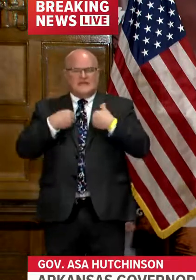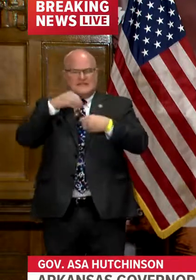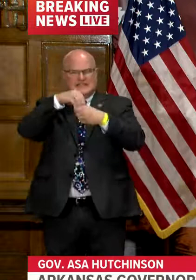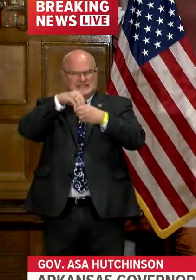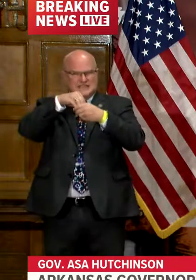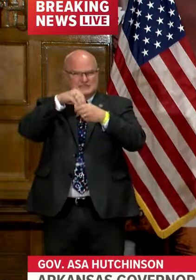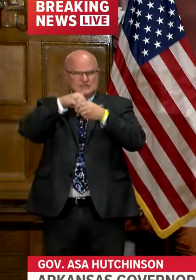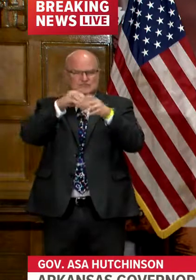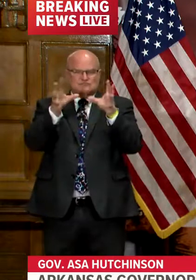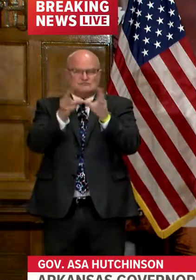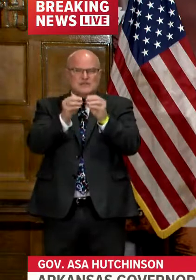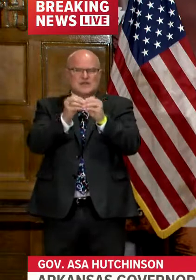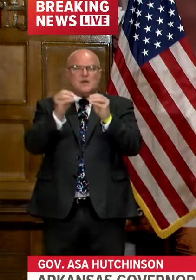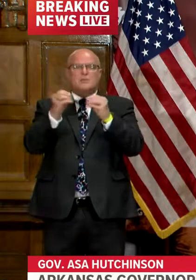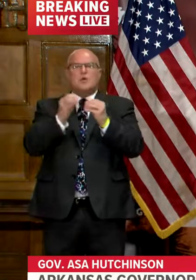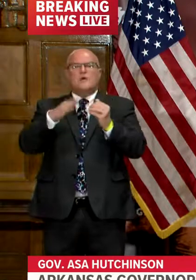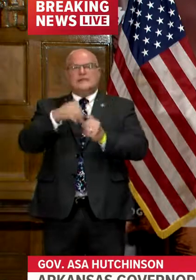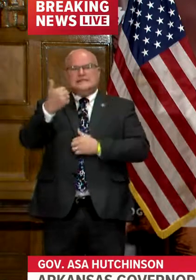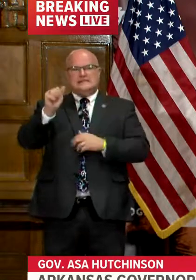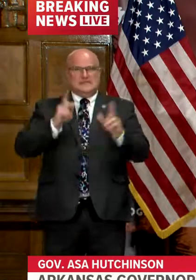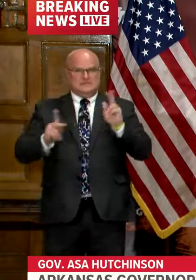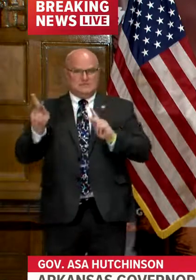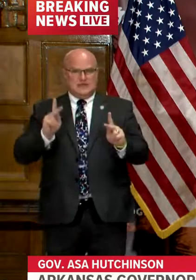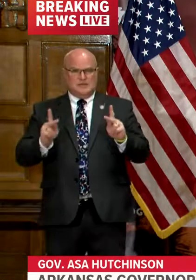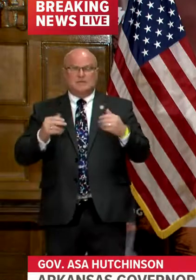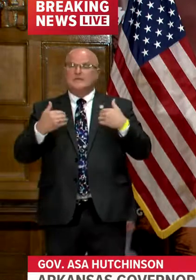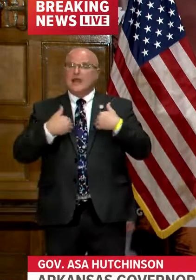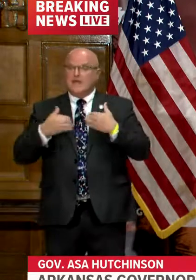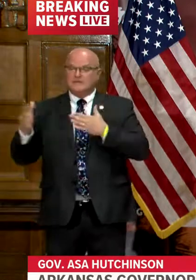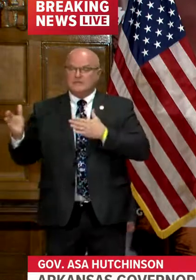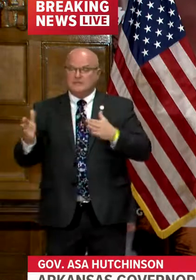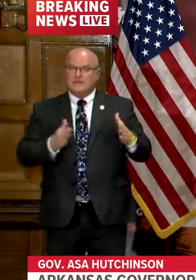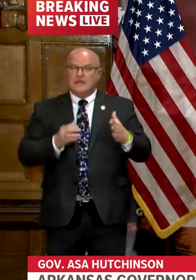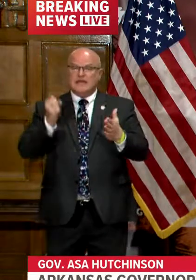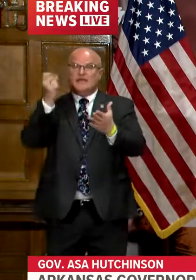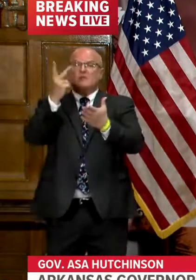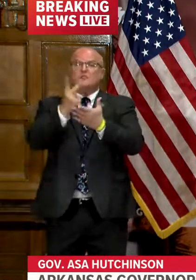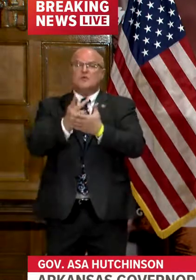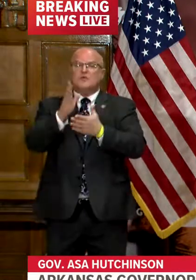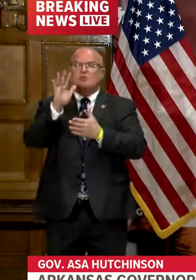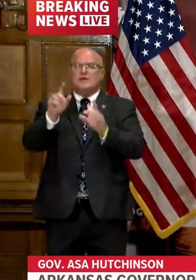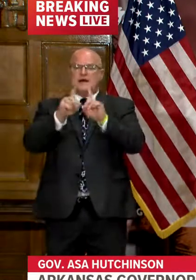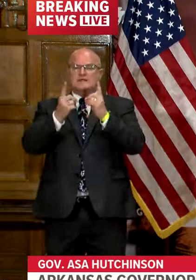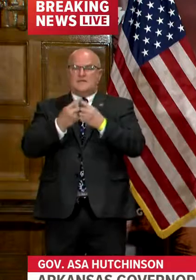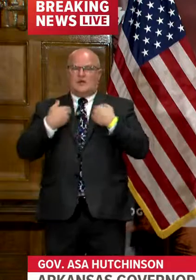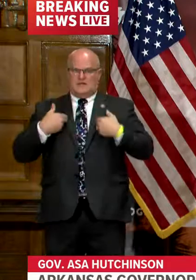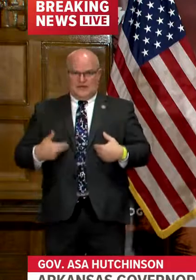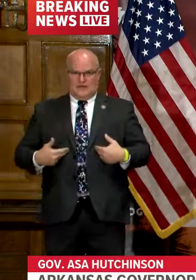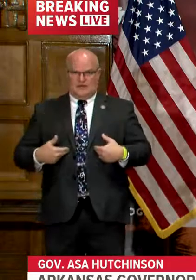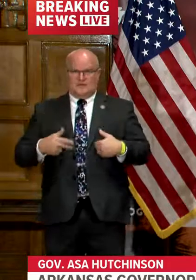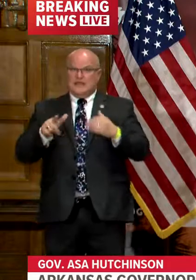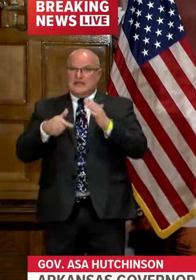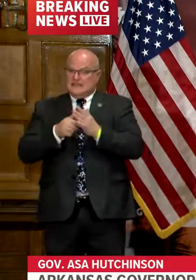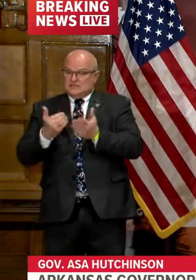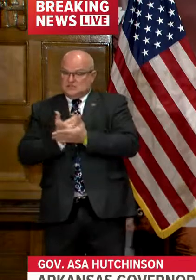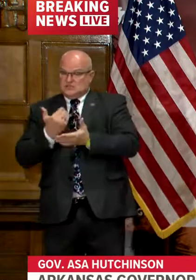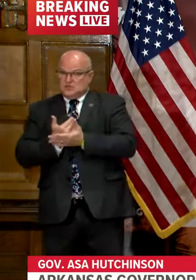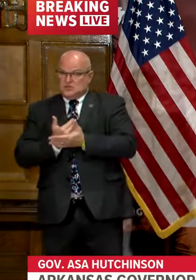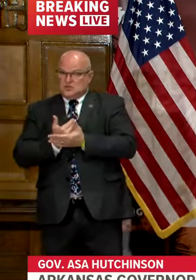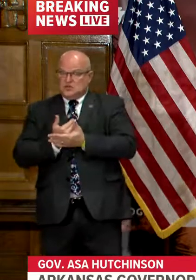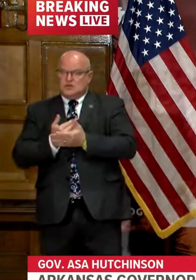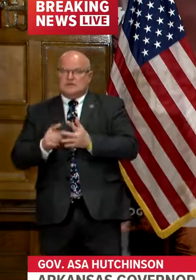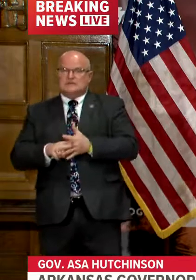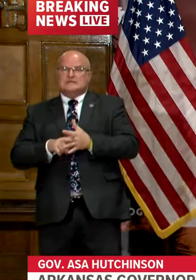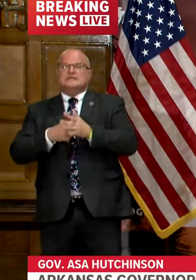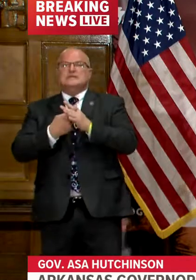indoor gathering of more than 10 people. Just have your plan approved by the Department of Health. Because this is new, we want to make it